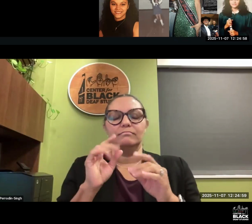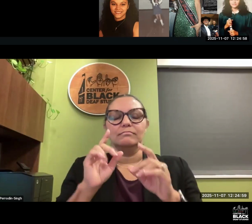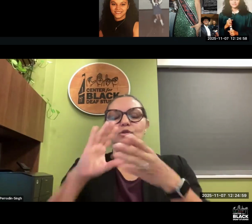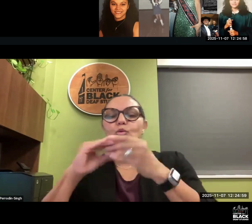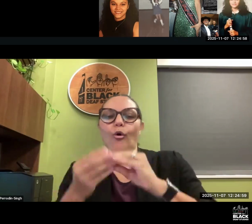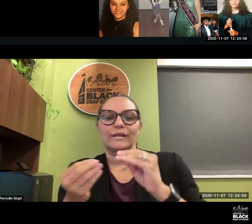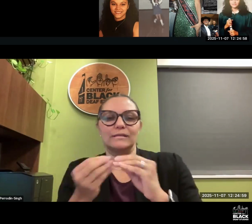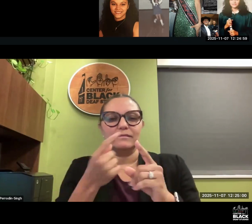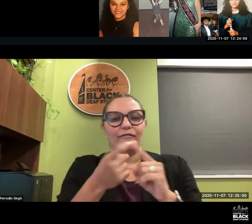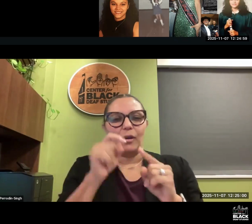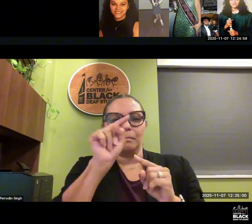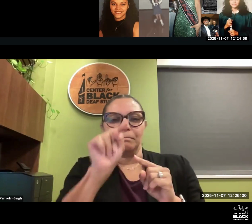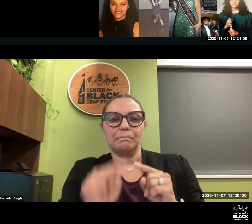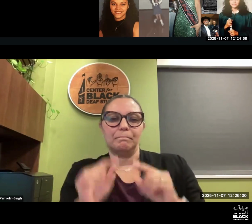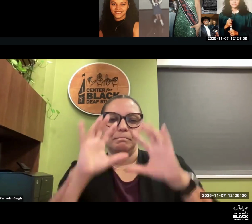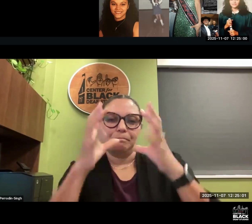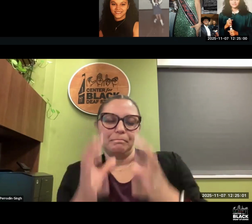entered college, which is the age of 17.